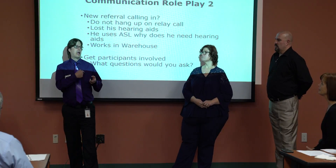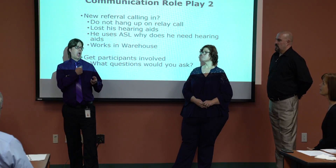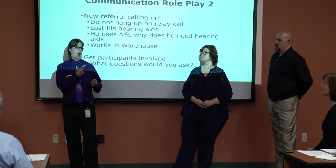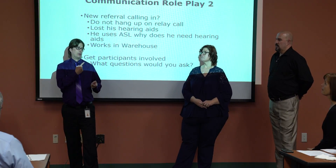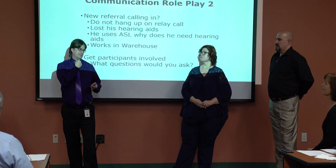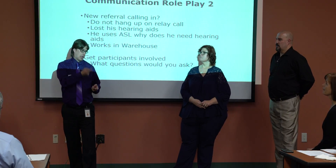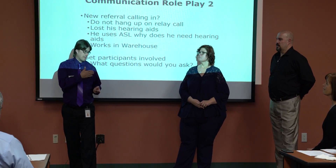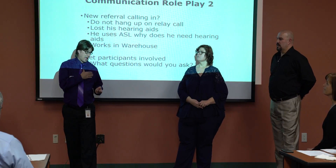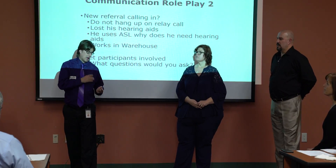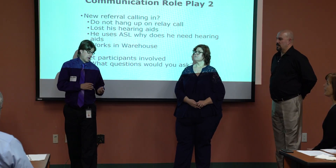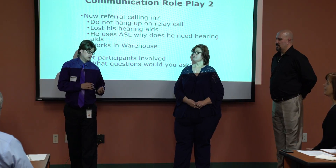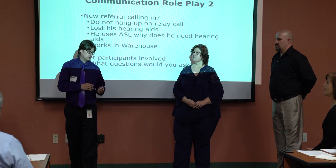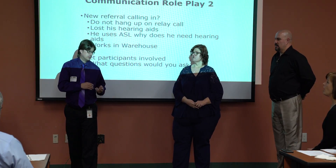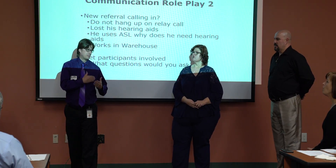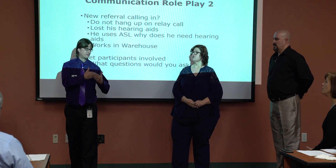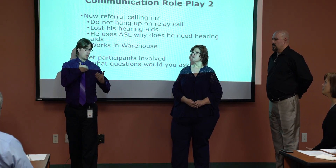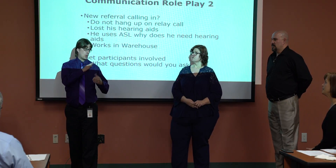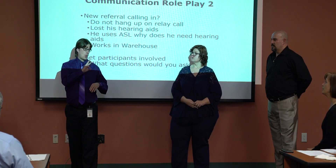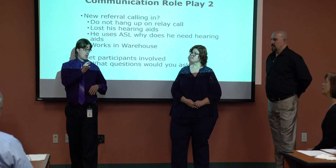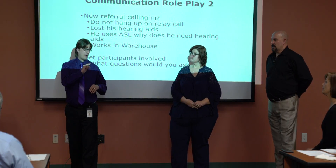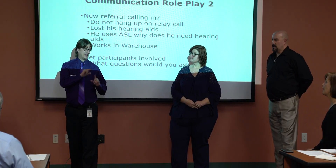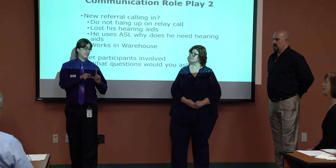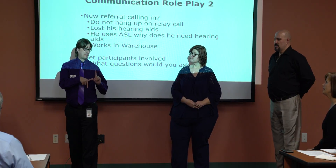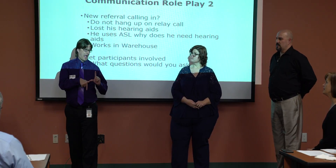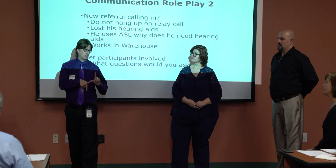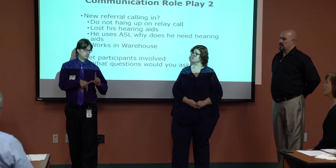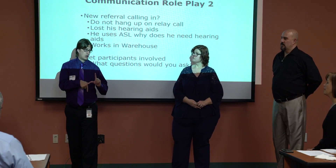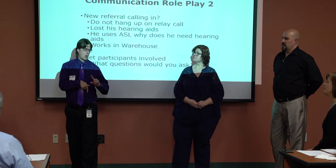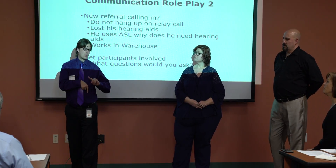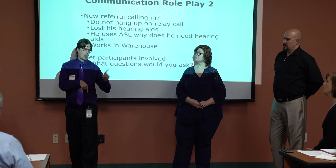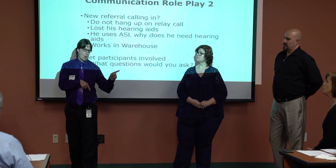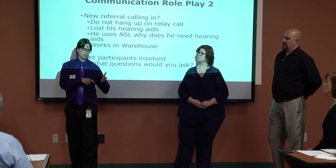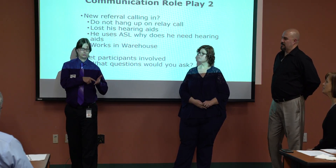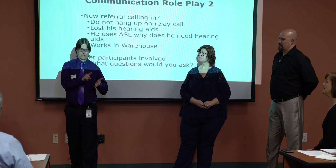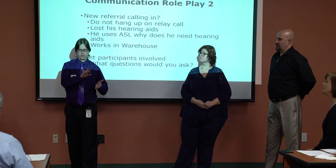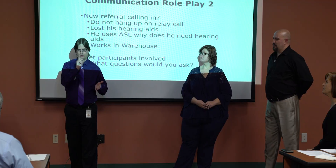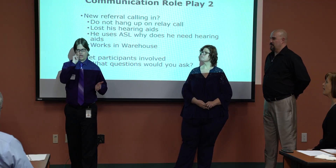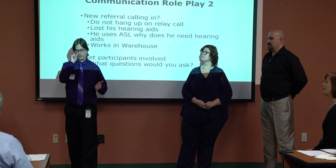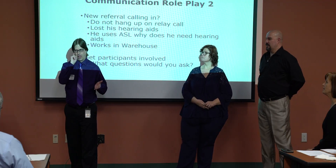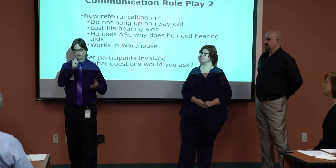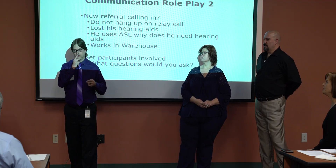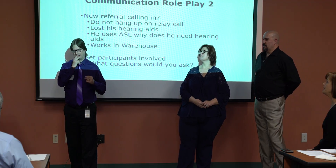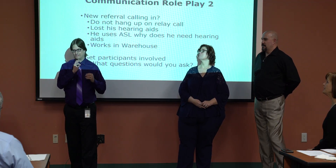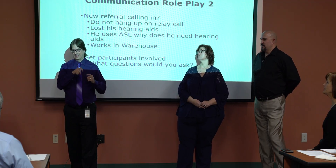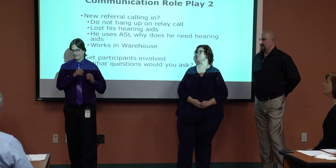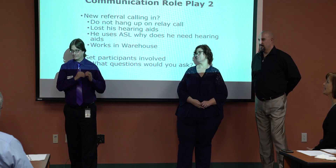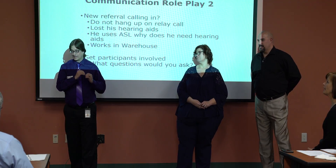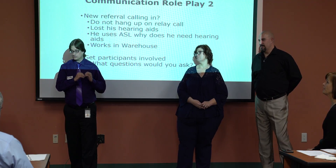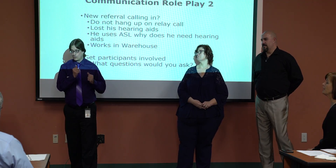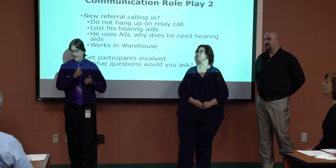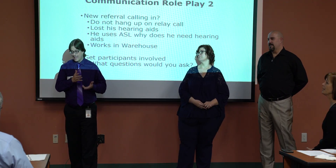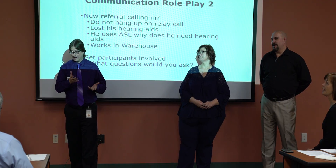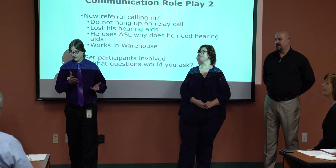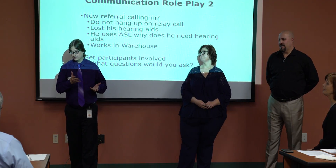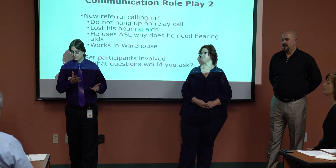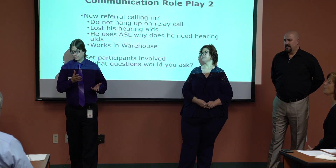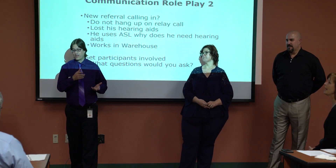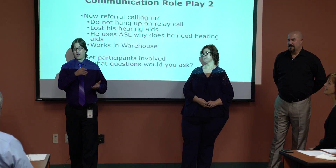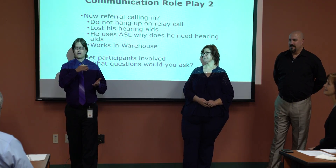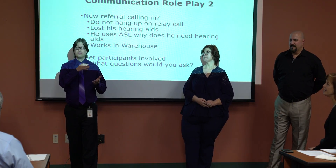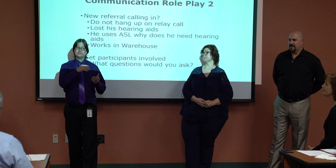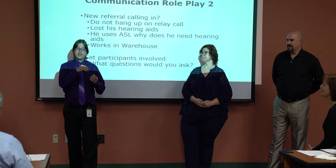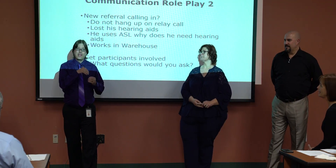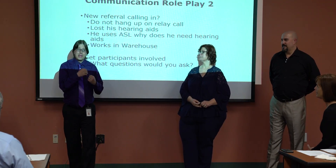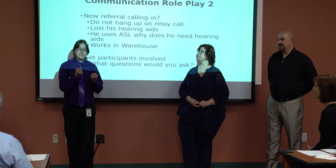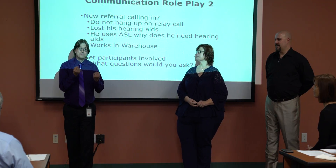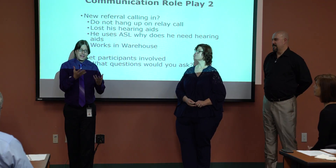manufacturer. And I always tell my clients, before the warranty expires, you need to check out your hearing aids. Go ahead